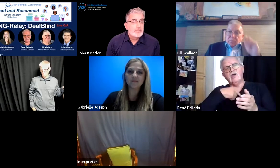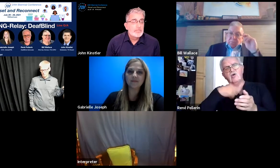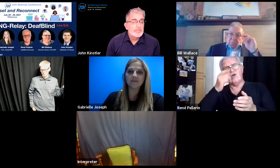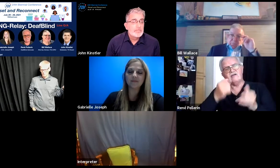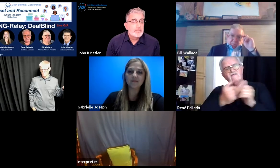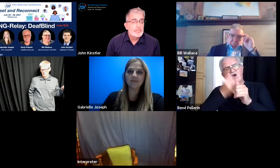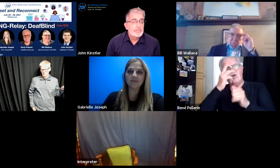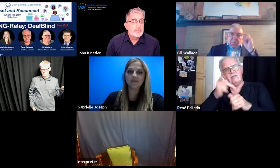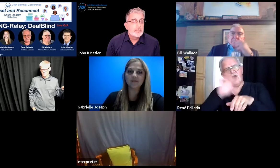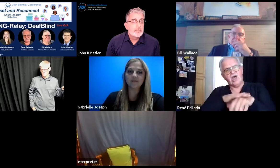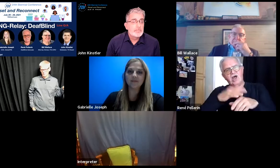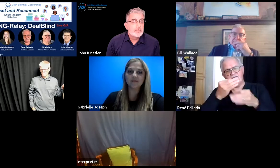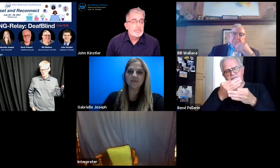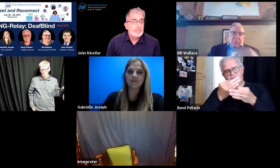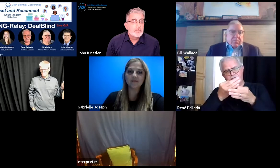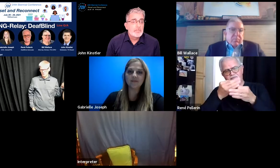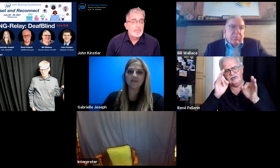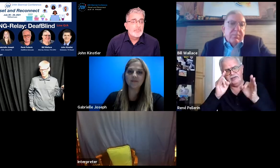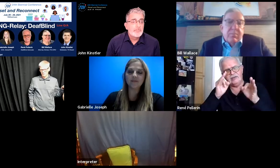So this is Rennie here speaking.